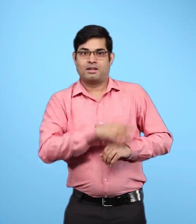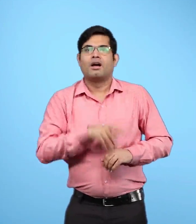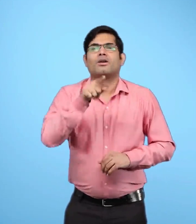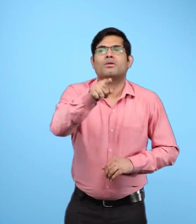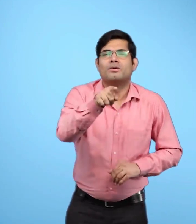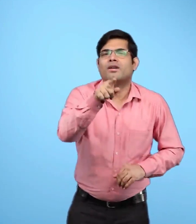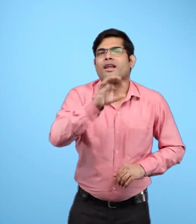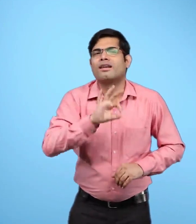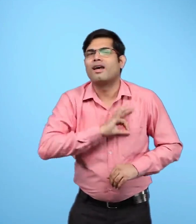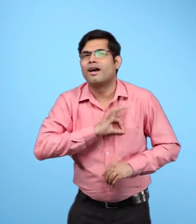What do you like?